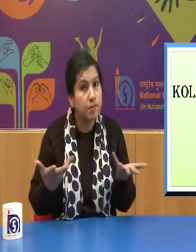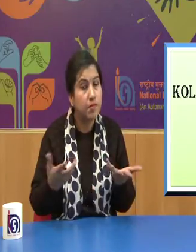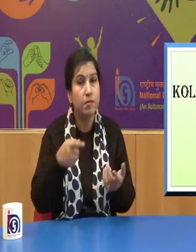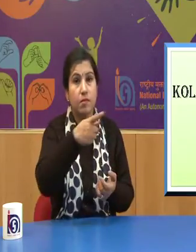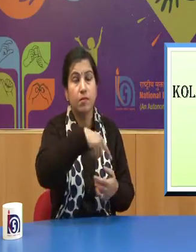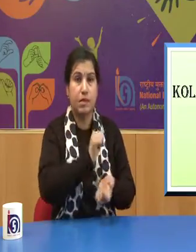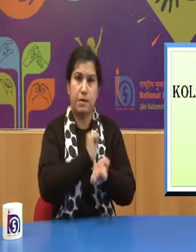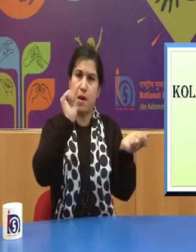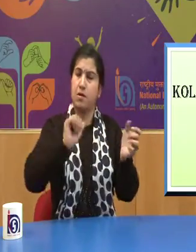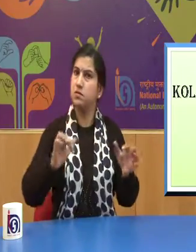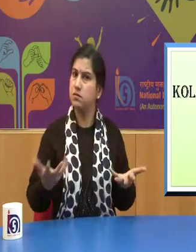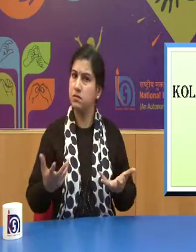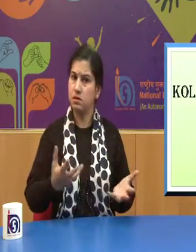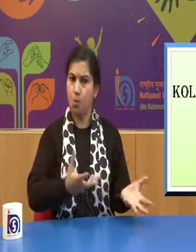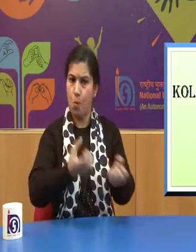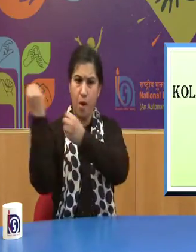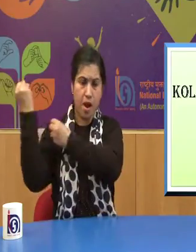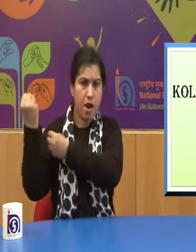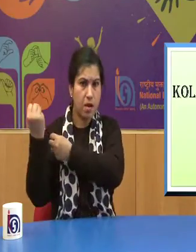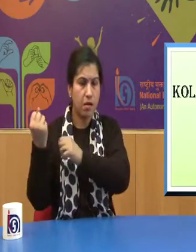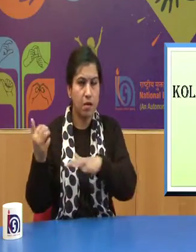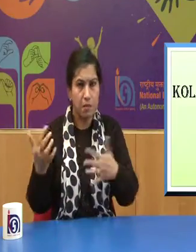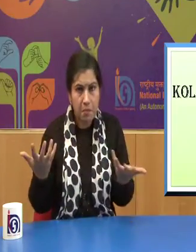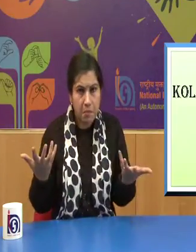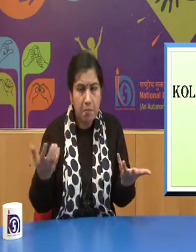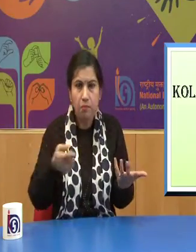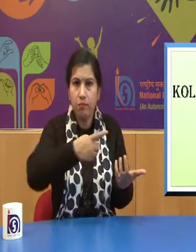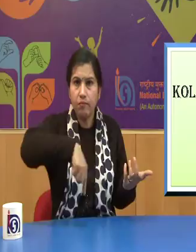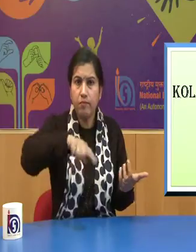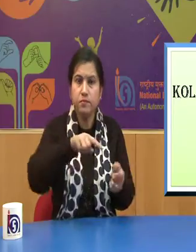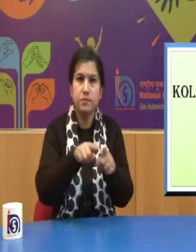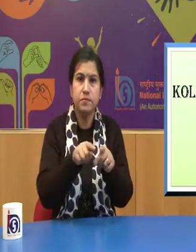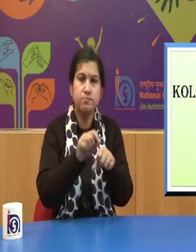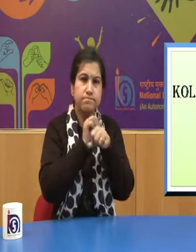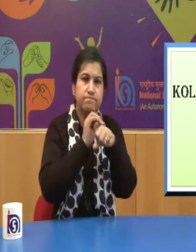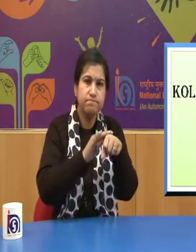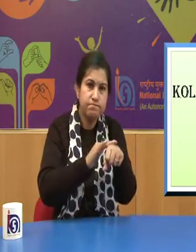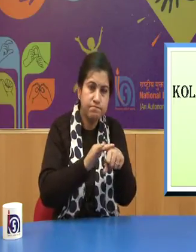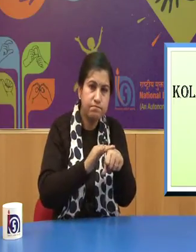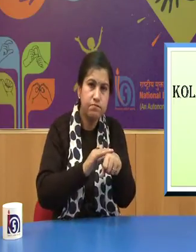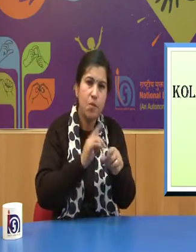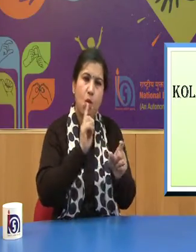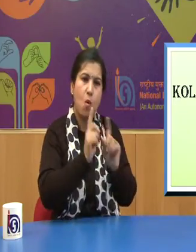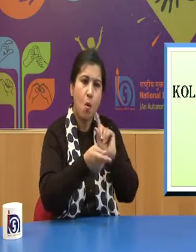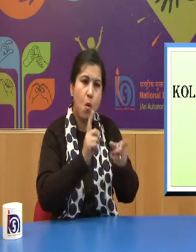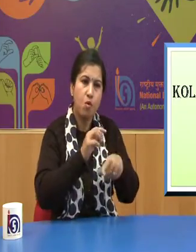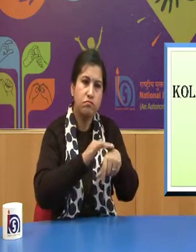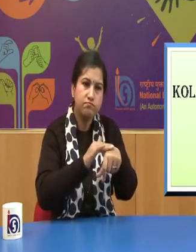as their independence was taken away and they were made indentured laborers.